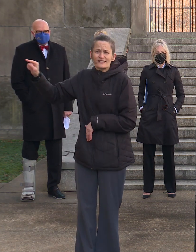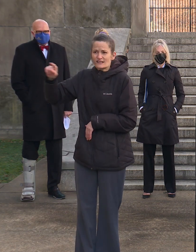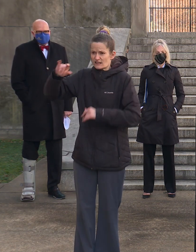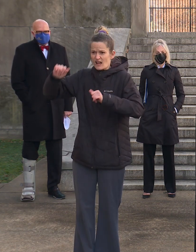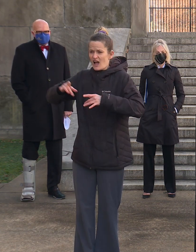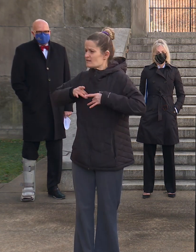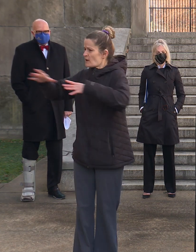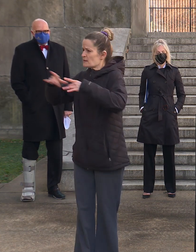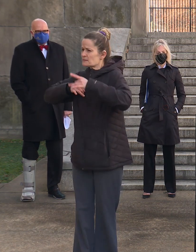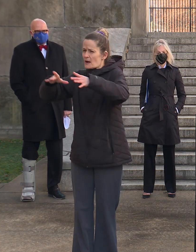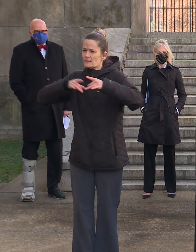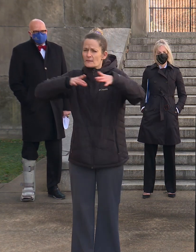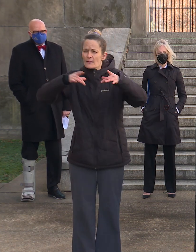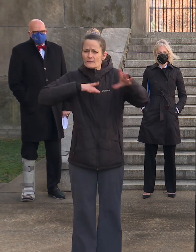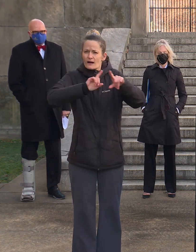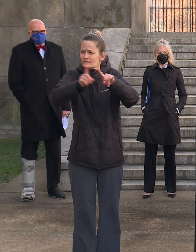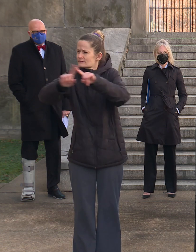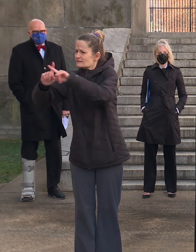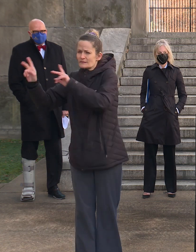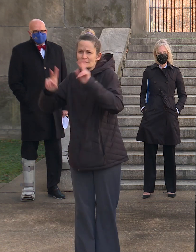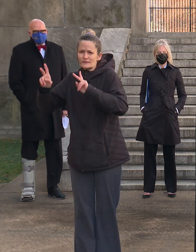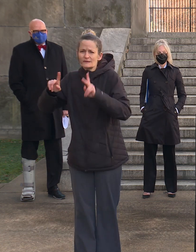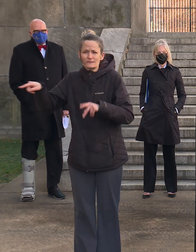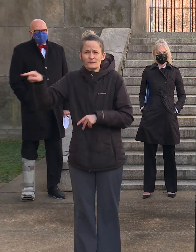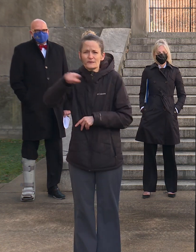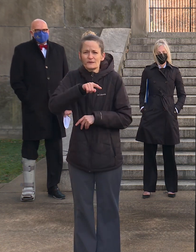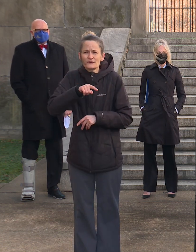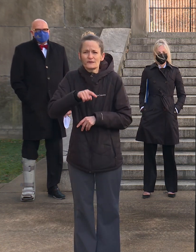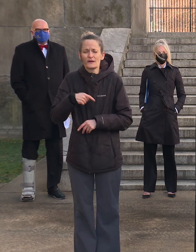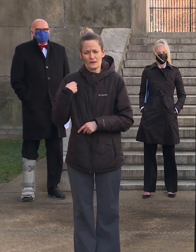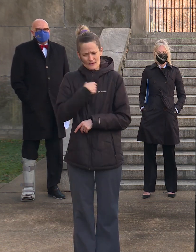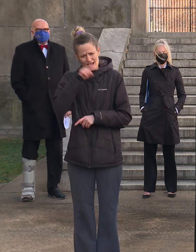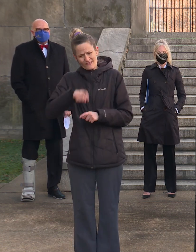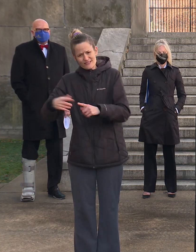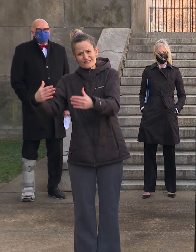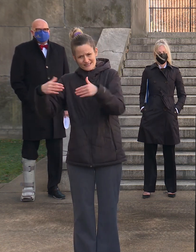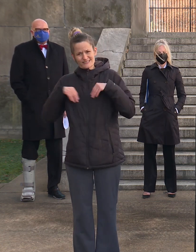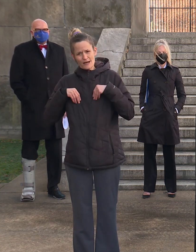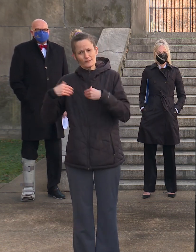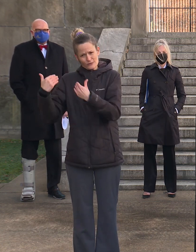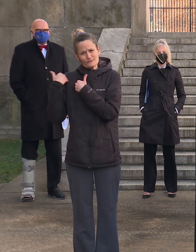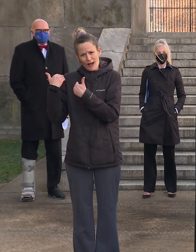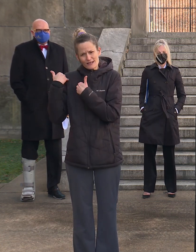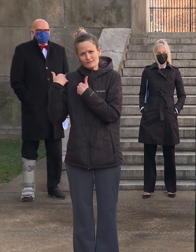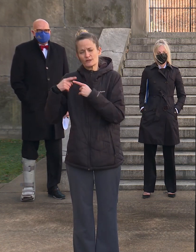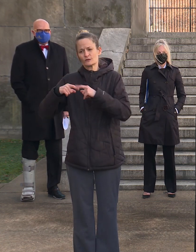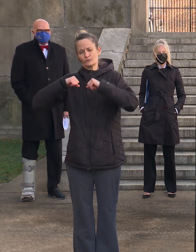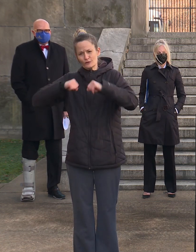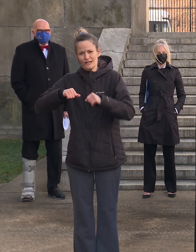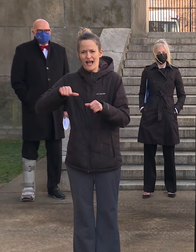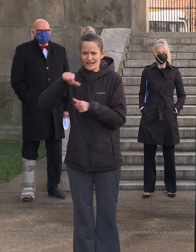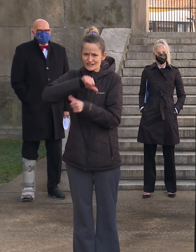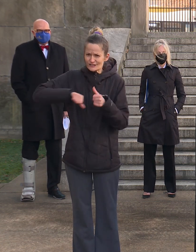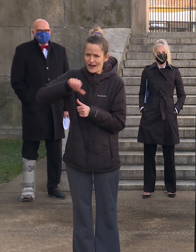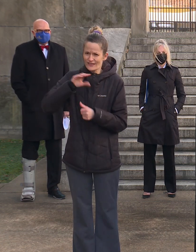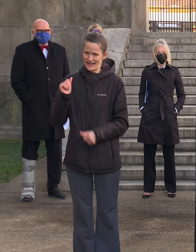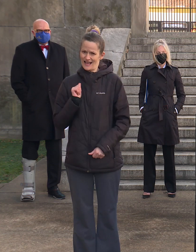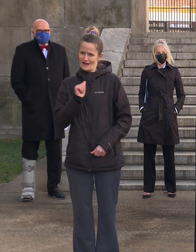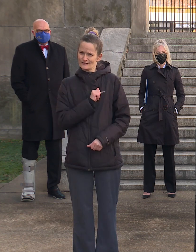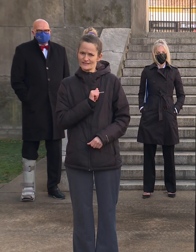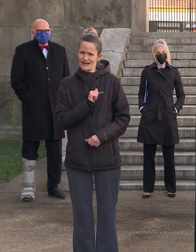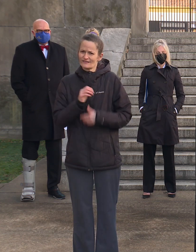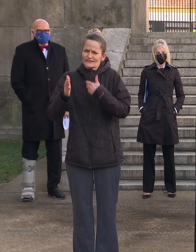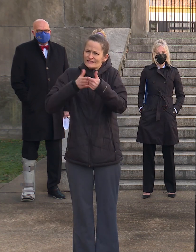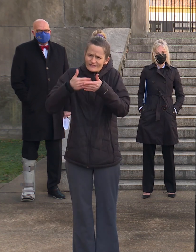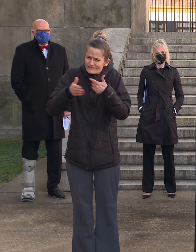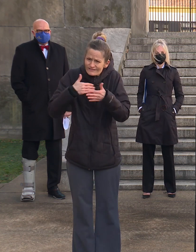This is why we need to continue to own the responsibility to protect each other and ourselves even after vaccination.